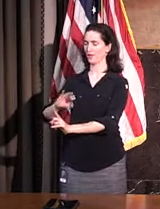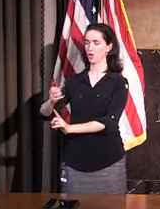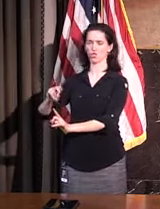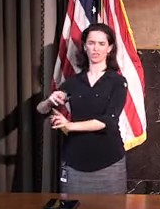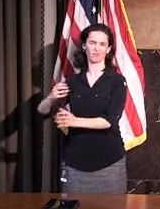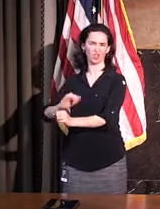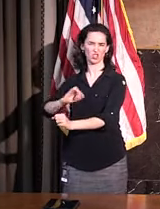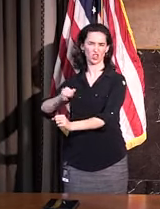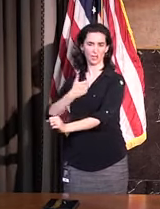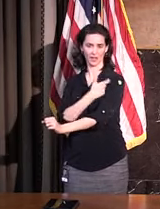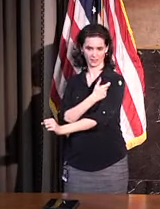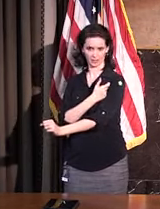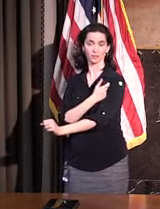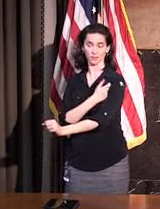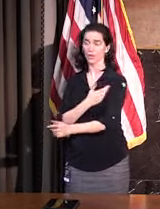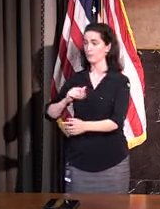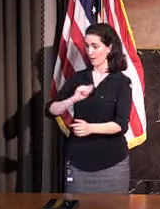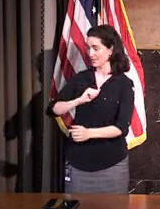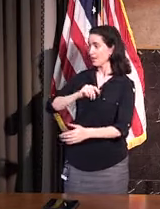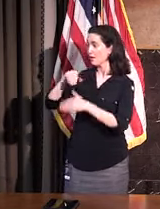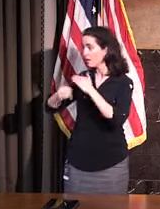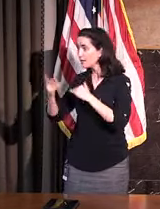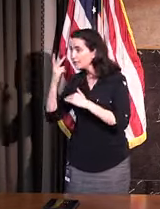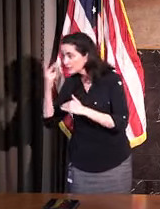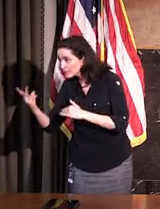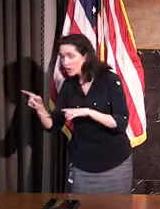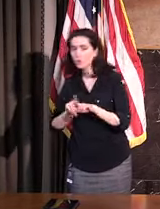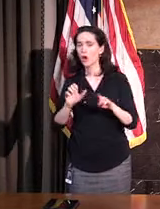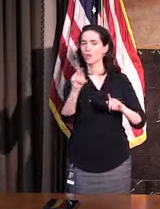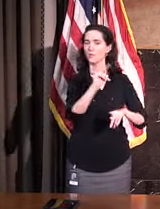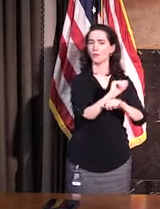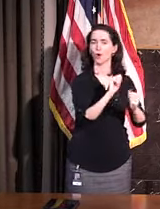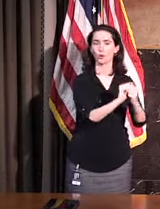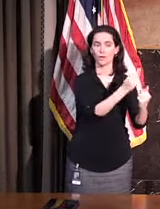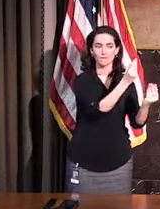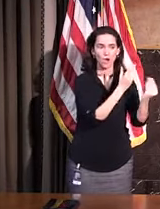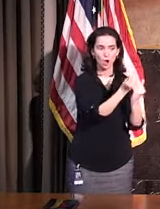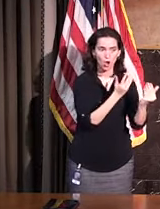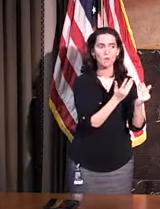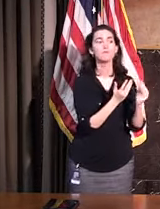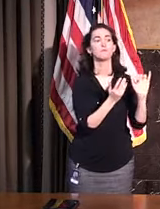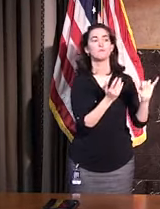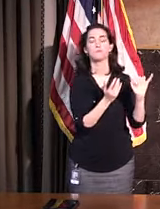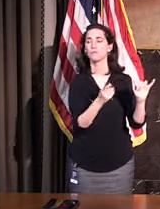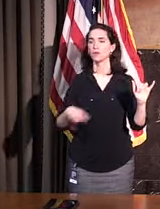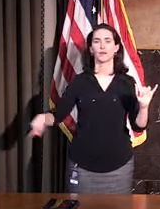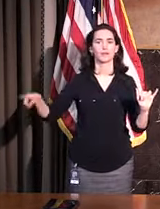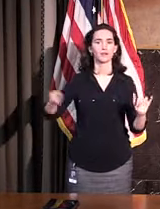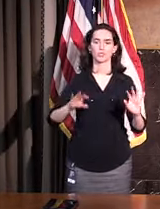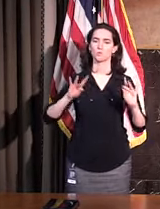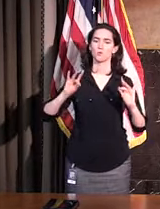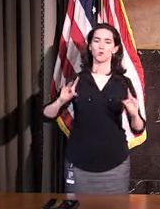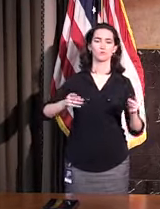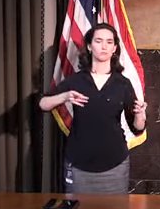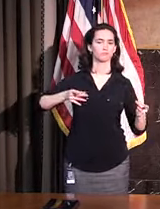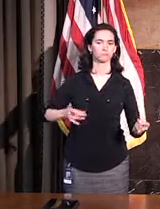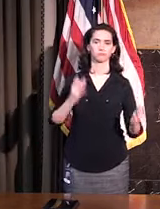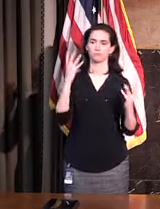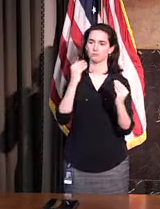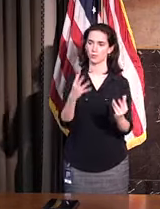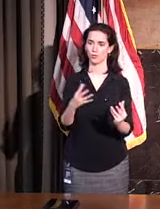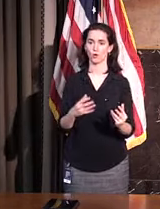from what I heard from colleagues and other individuals that availed themselves of those events, they went very, very well. A lot of work